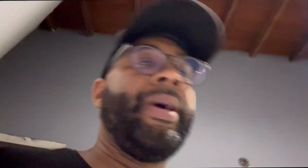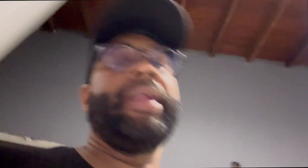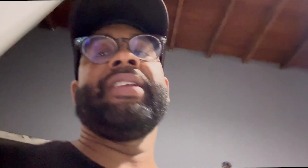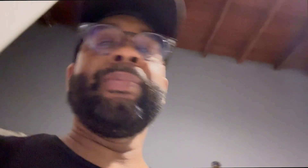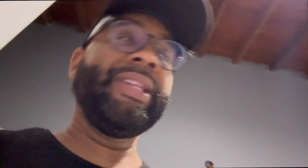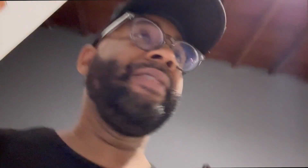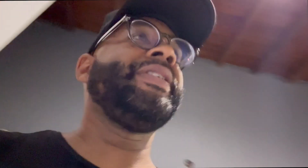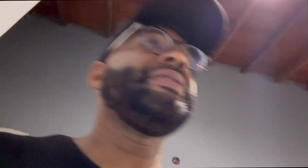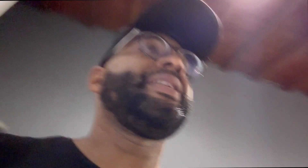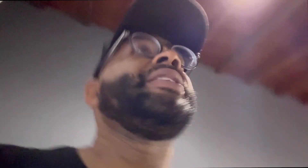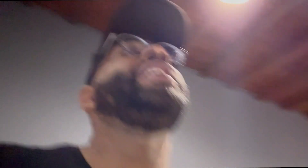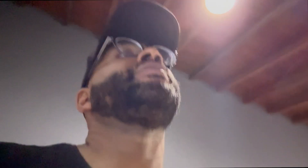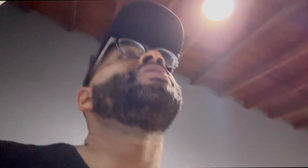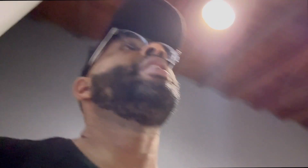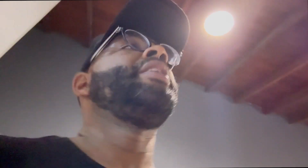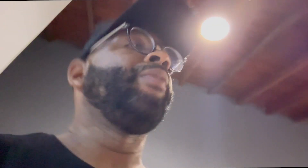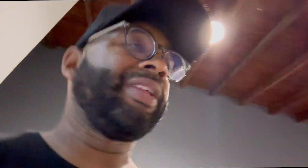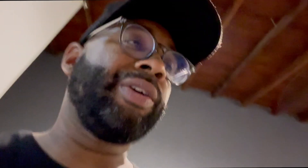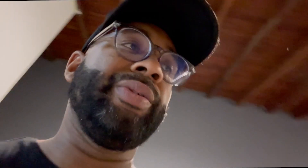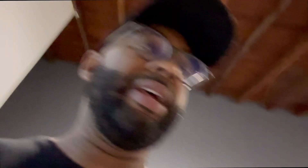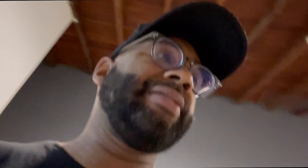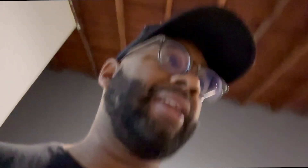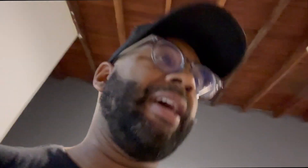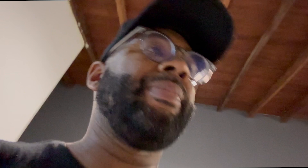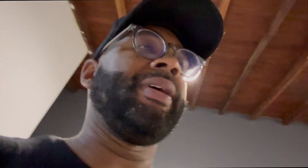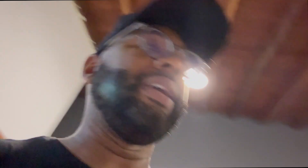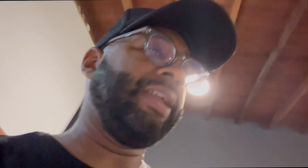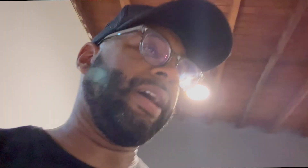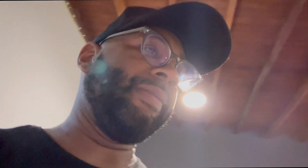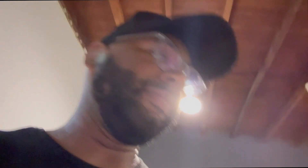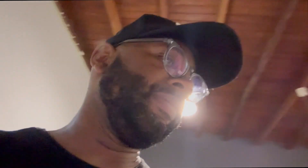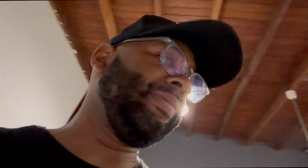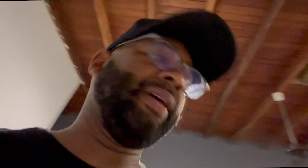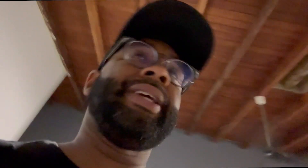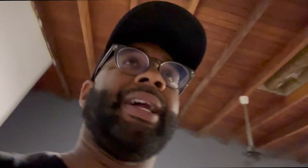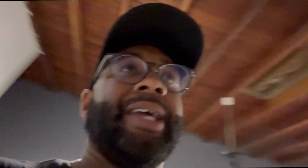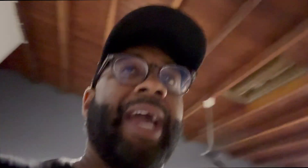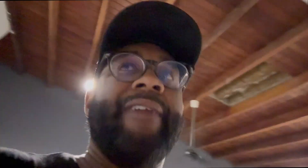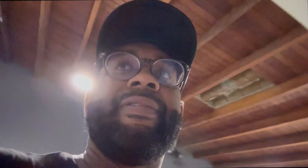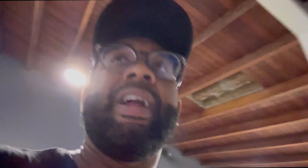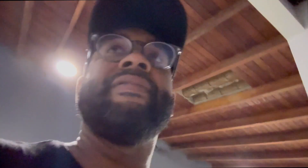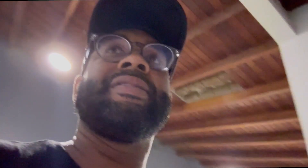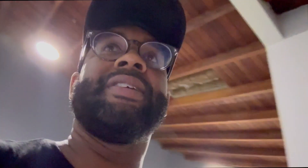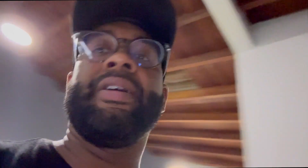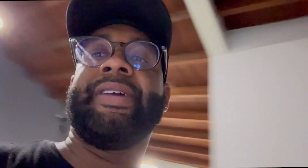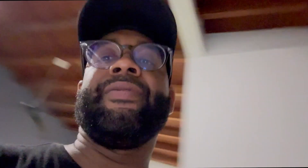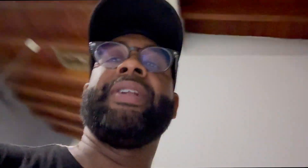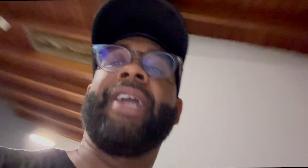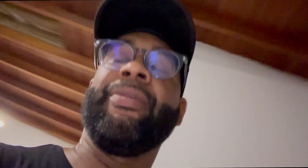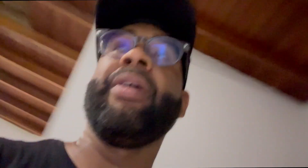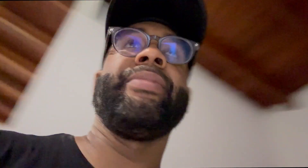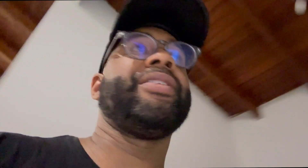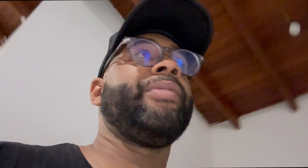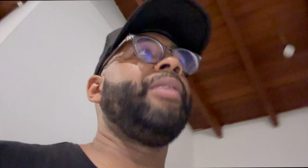it's Bolivian sign language. One of the cool things that happened, and I only got like half of it. Obviously, I only have one camera on me as well.